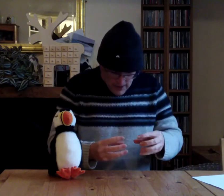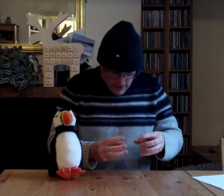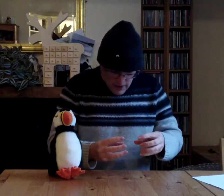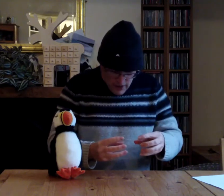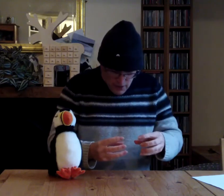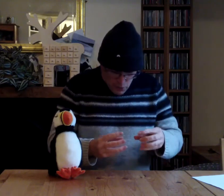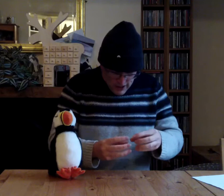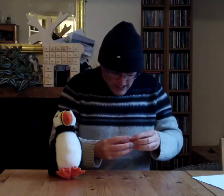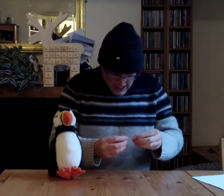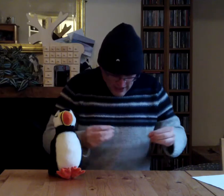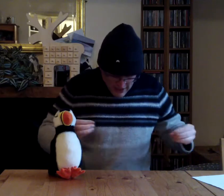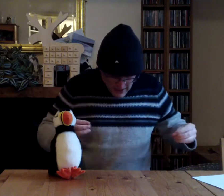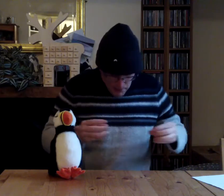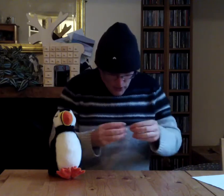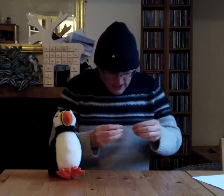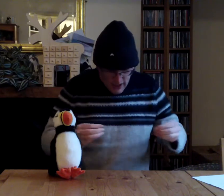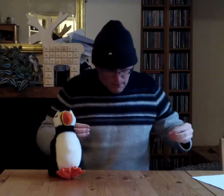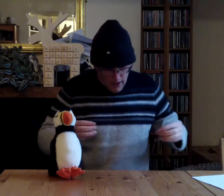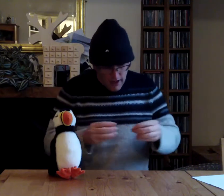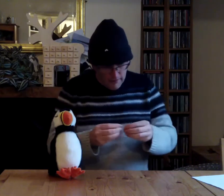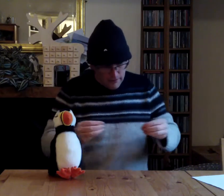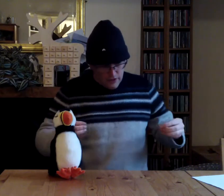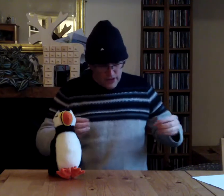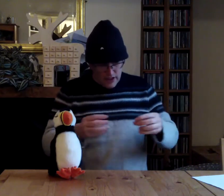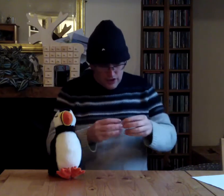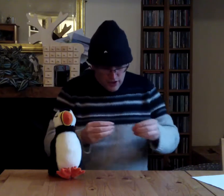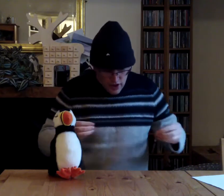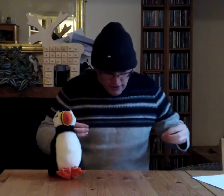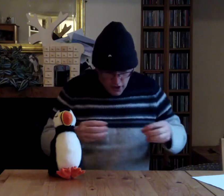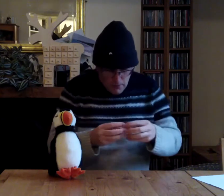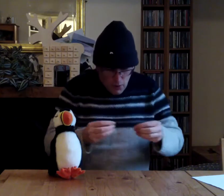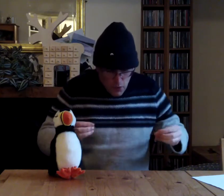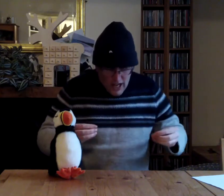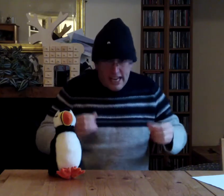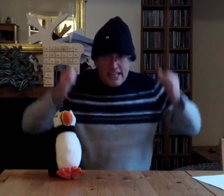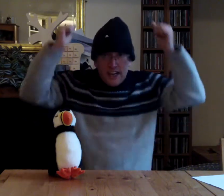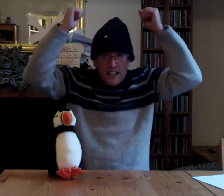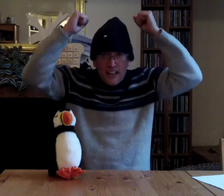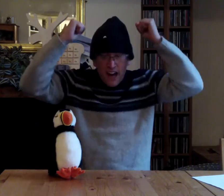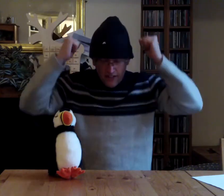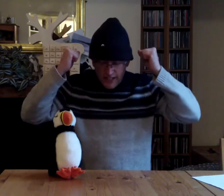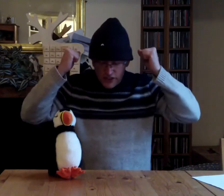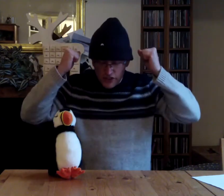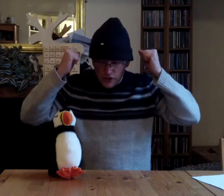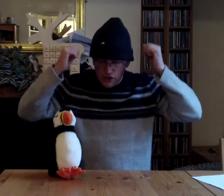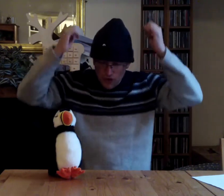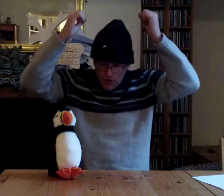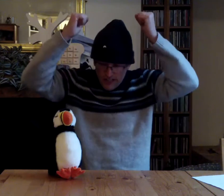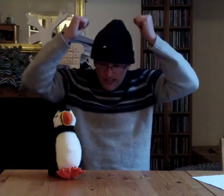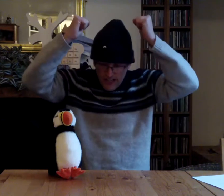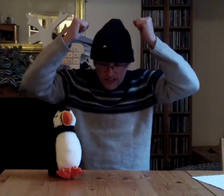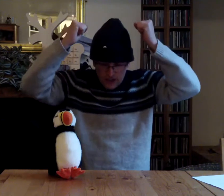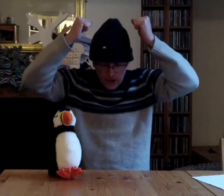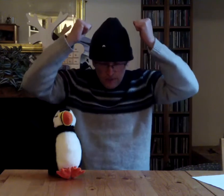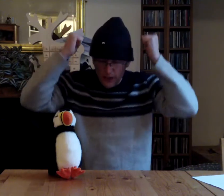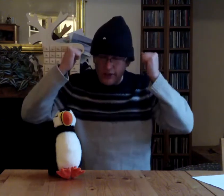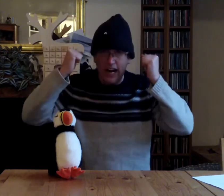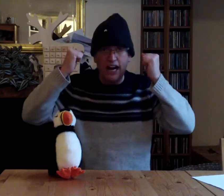grasping the wool in your hand and then pulling it apart. So that's got my woolly, and then it's just drawing your, kind of putting on a hat